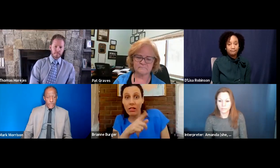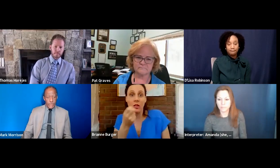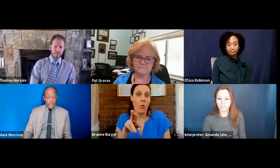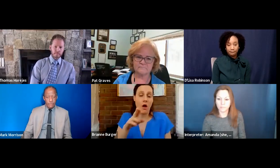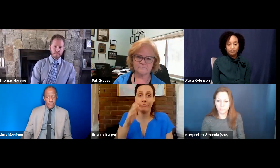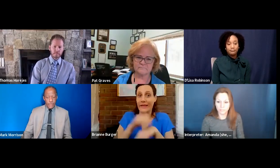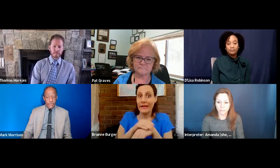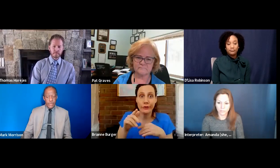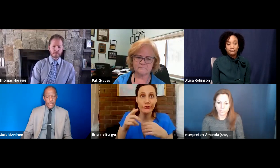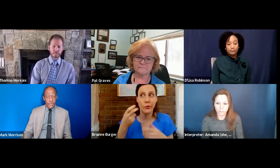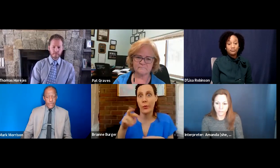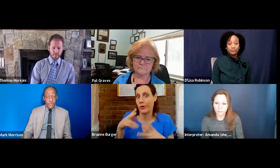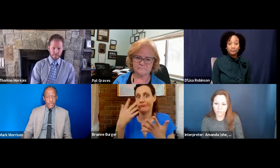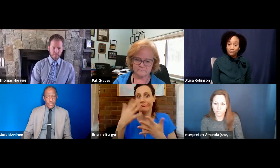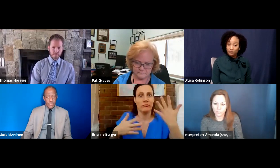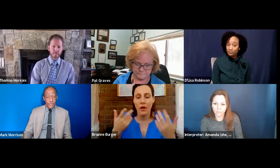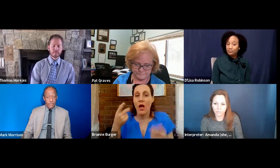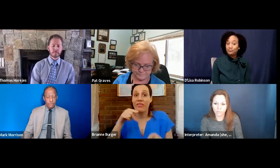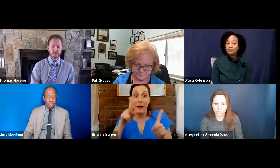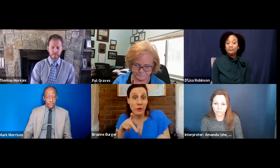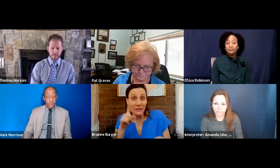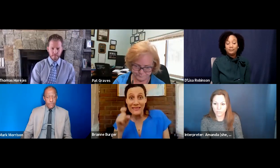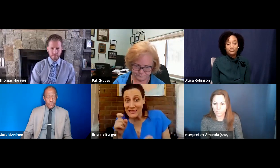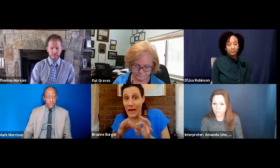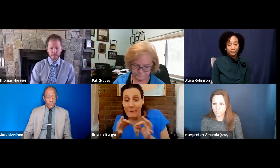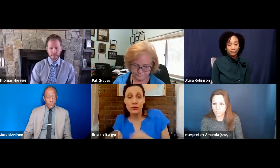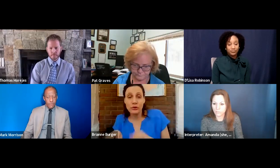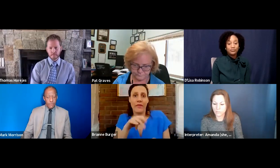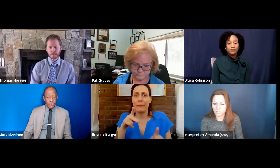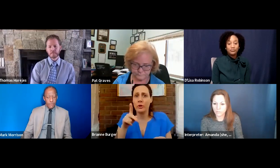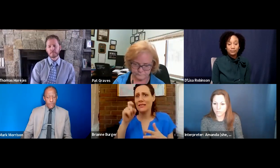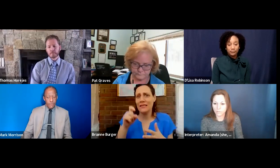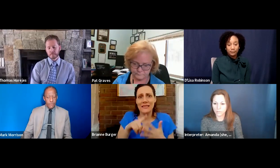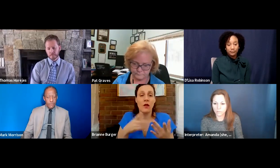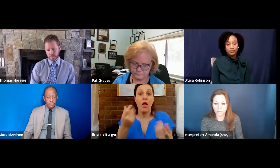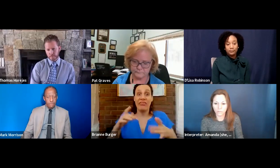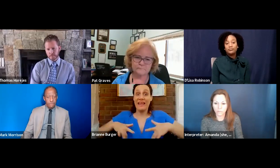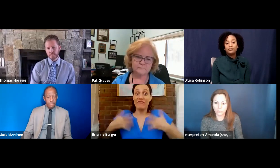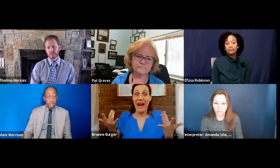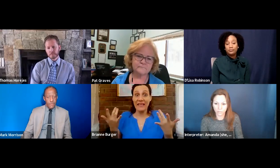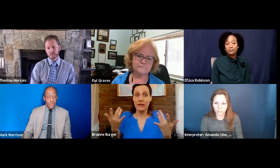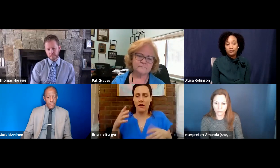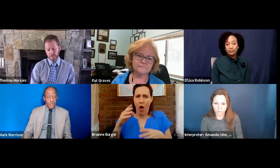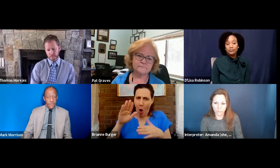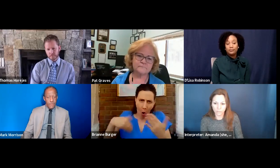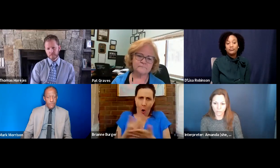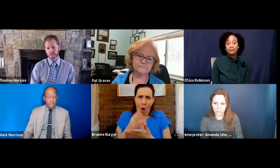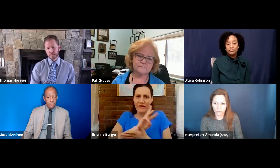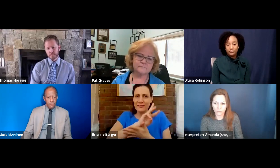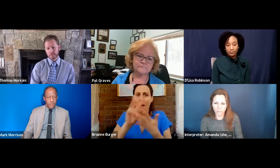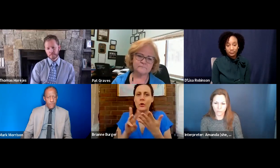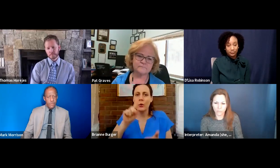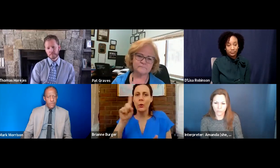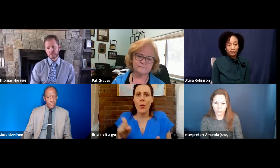context. Is this person using American Sign Language or some signed English system? Do they need captions?